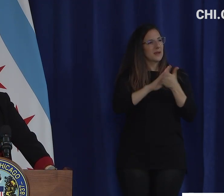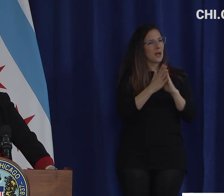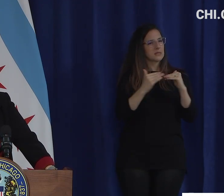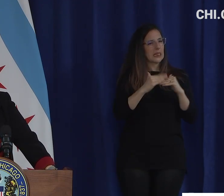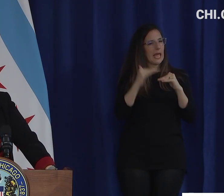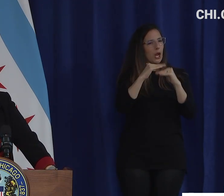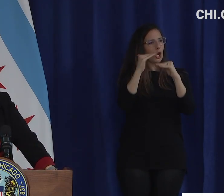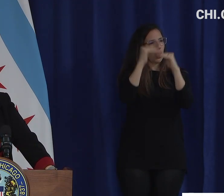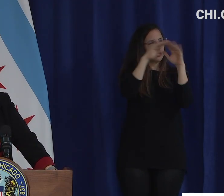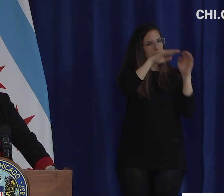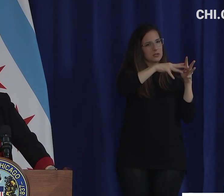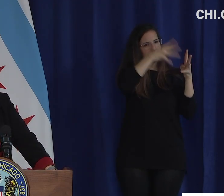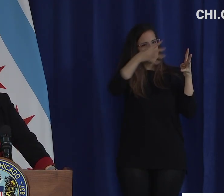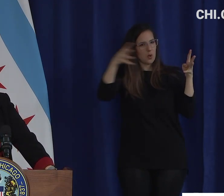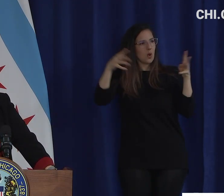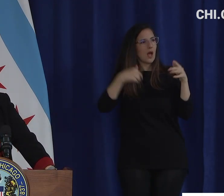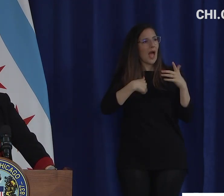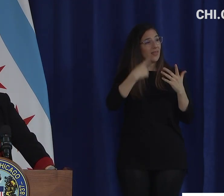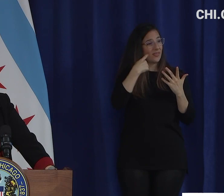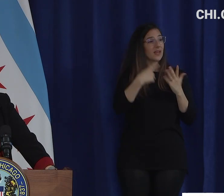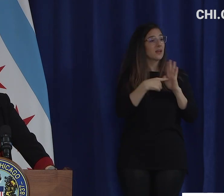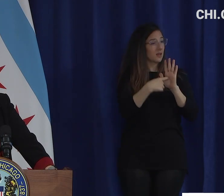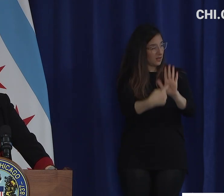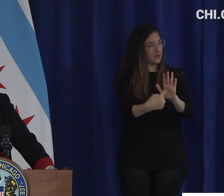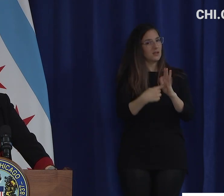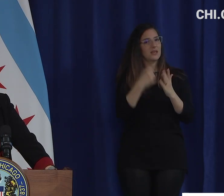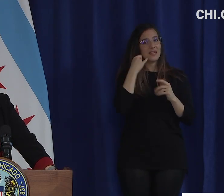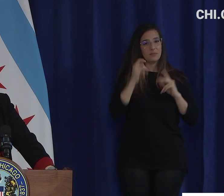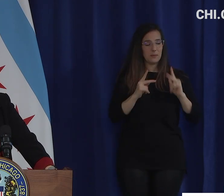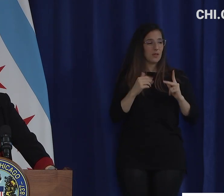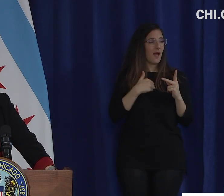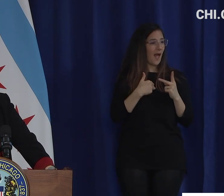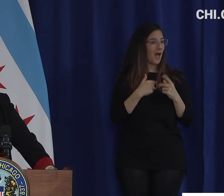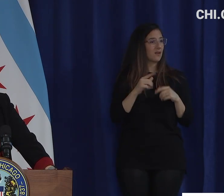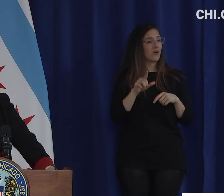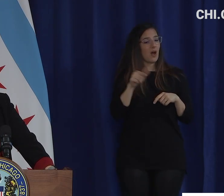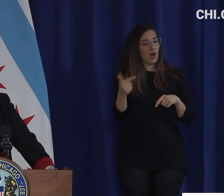of whether people have underlying conditions and whether they are